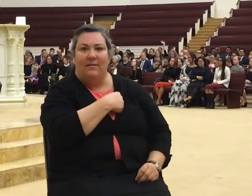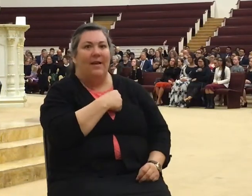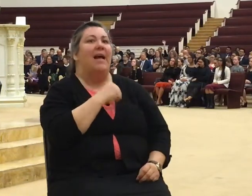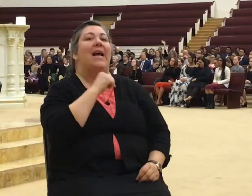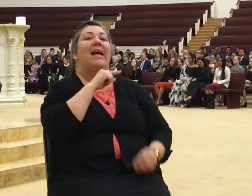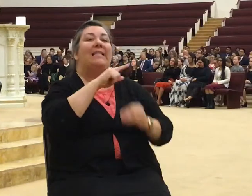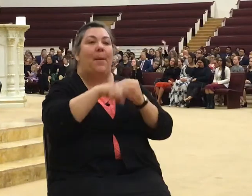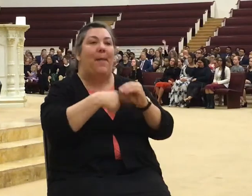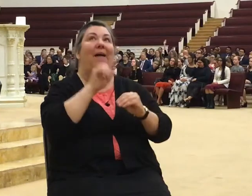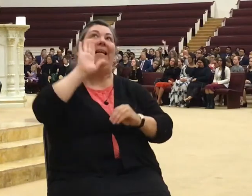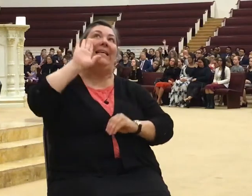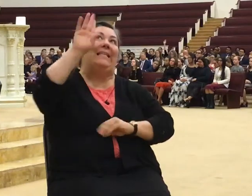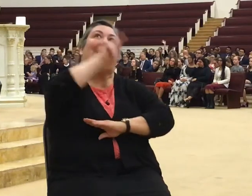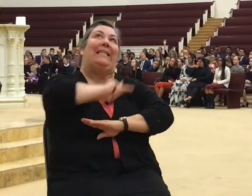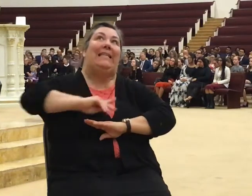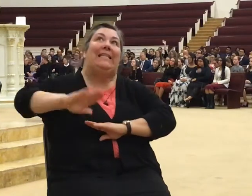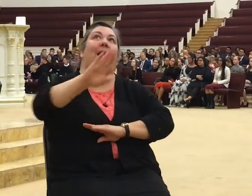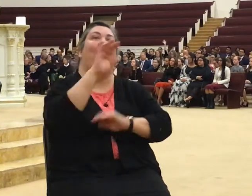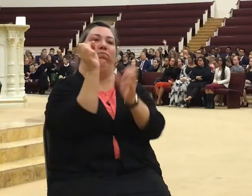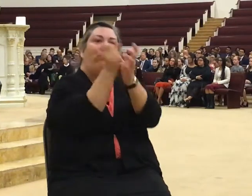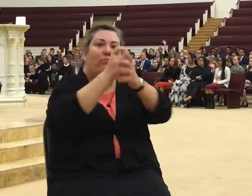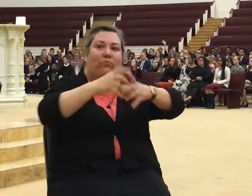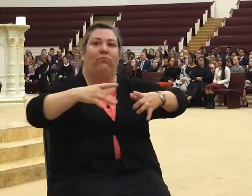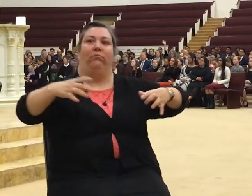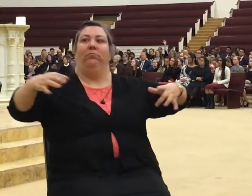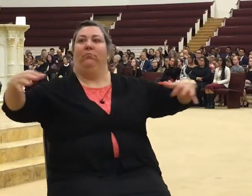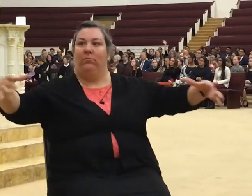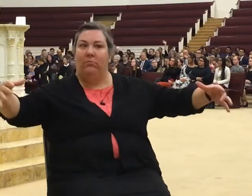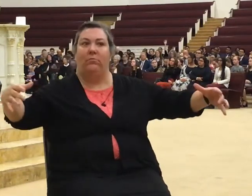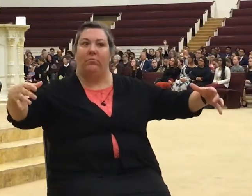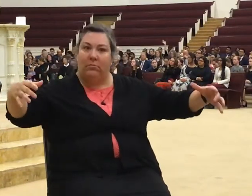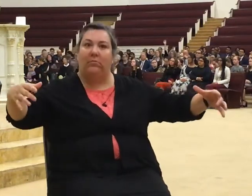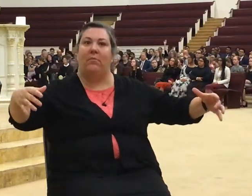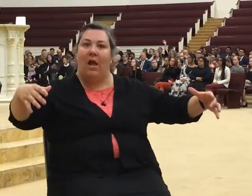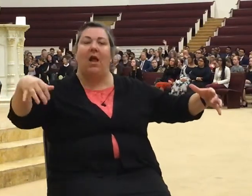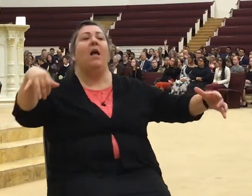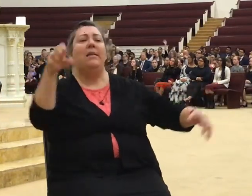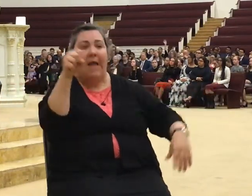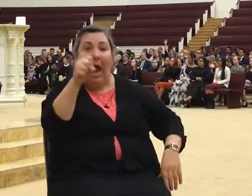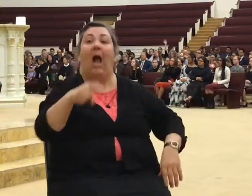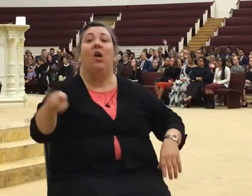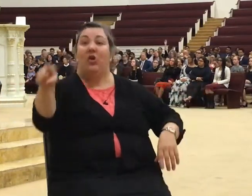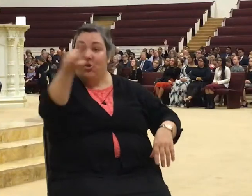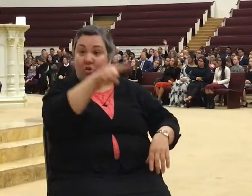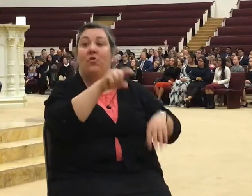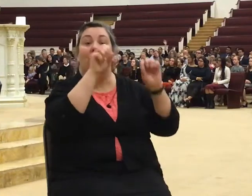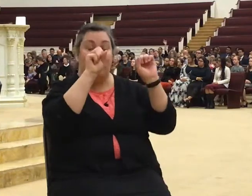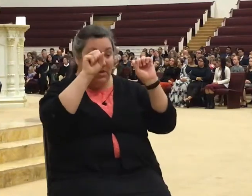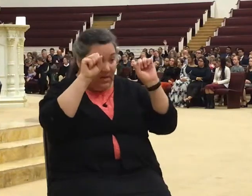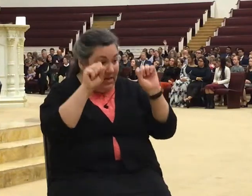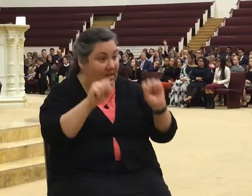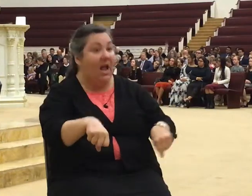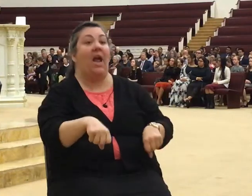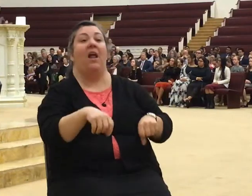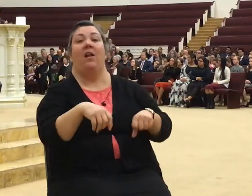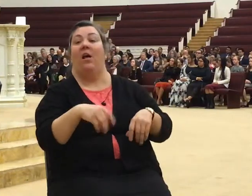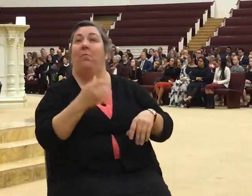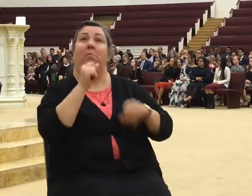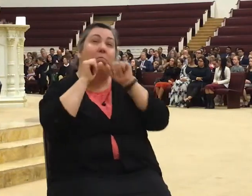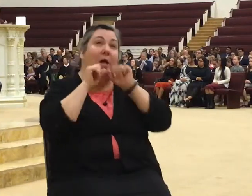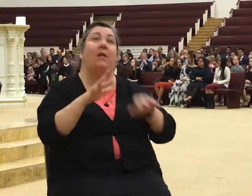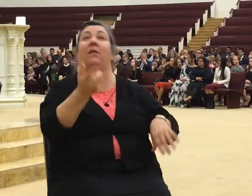is about the kingdom's expansion. And yeah, you can get a lot done with your blessing and your favor